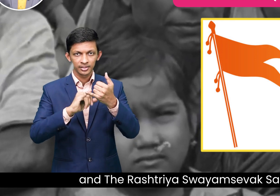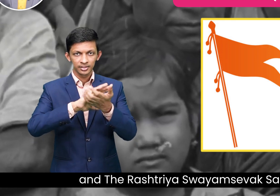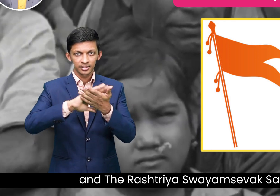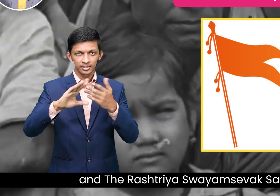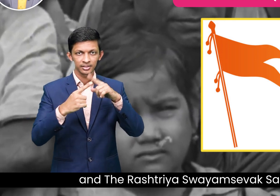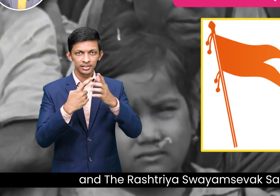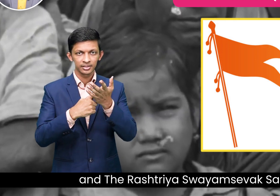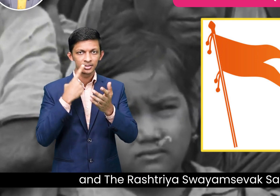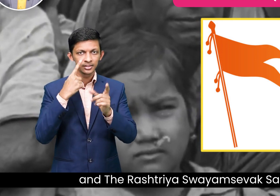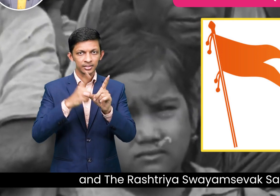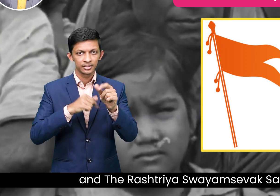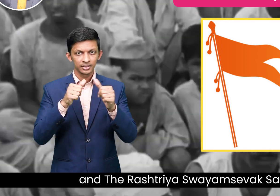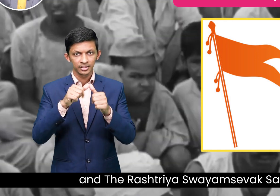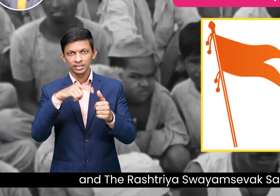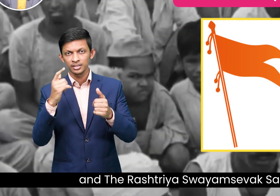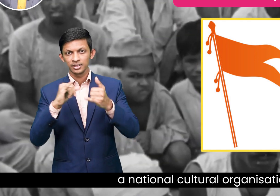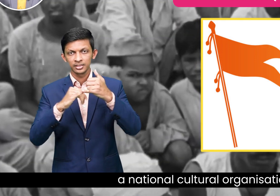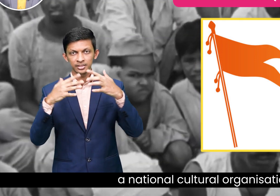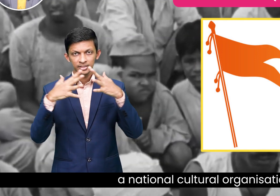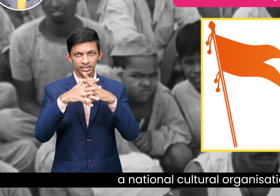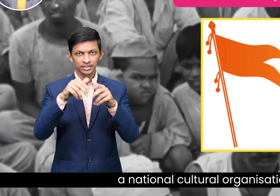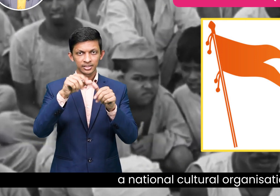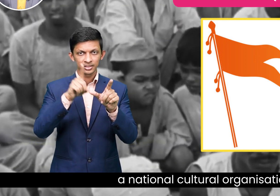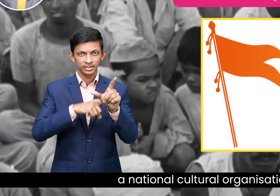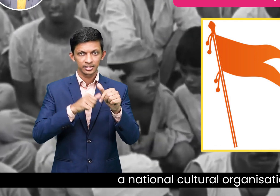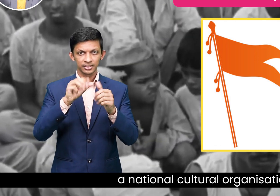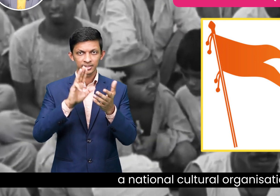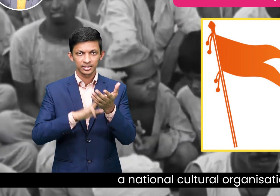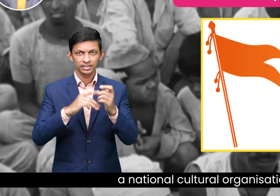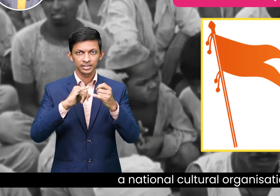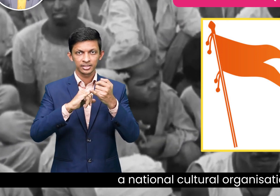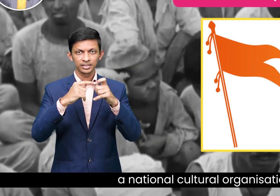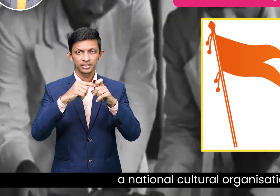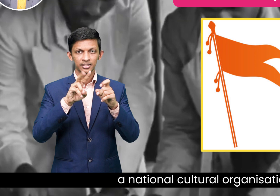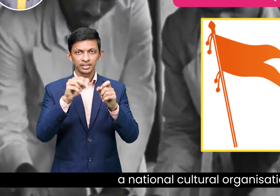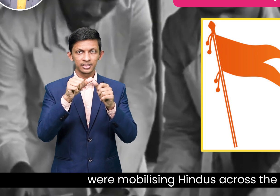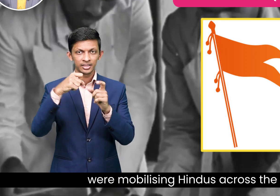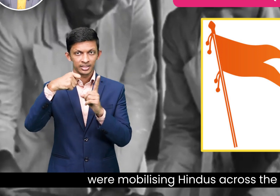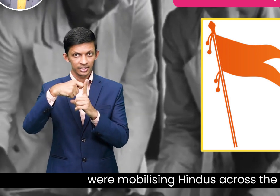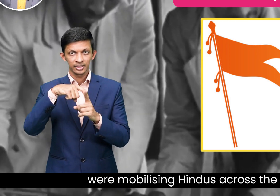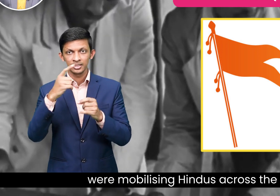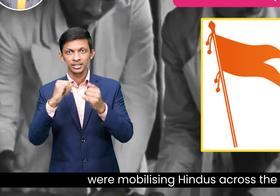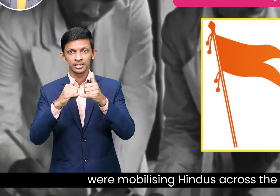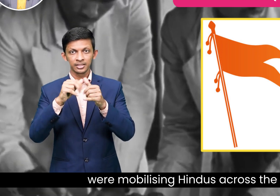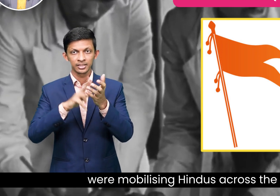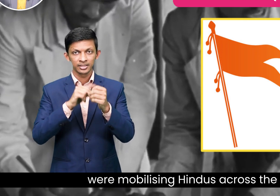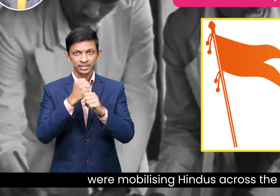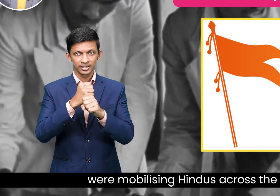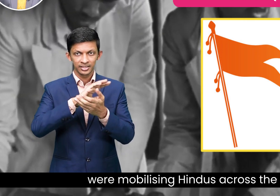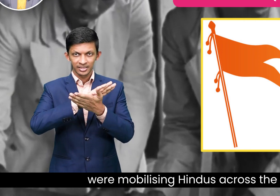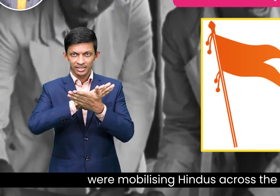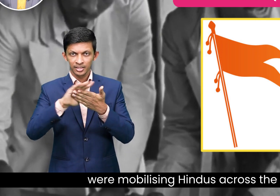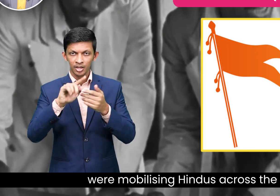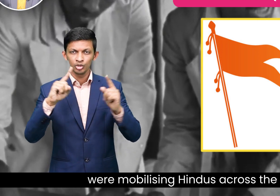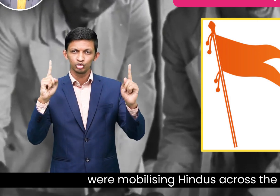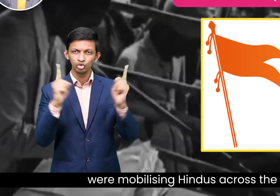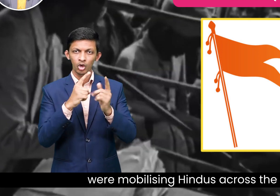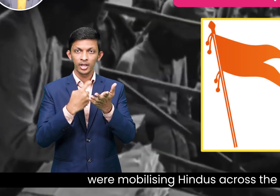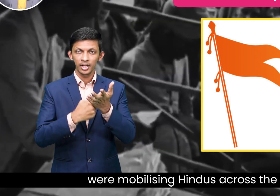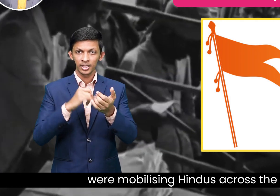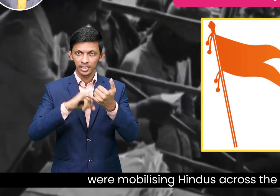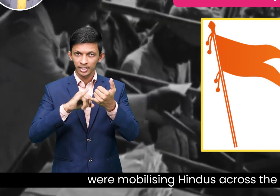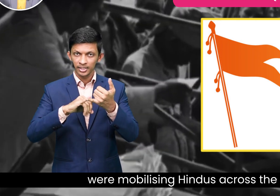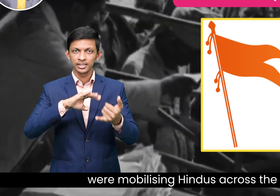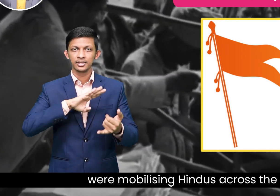Swayamsevak Sangh RSS, a national cultural organization, were mobilizing Hindus across